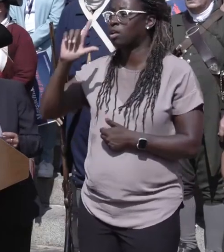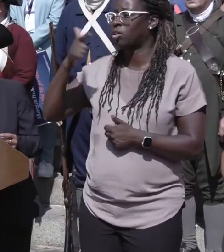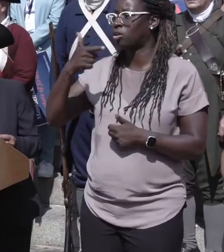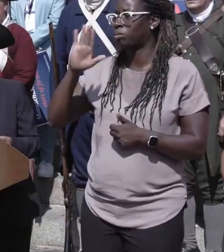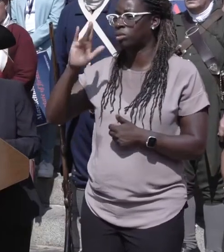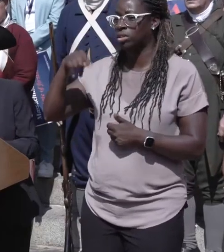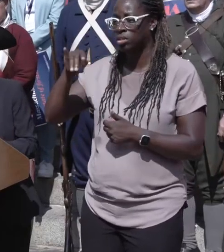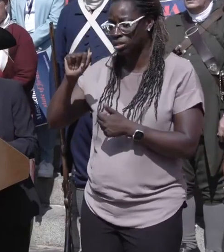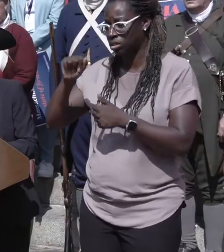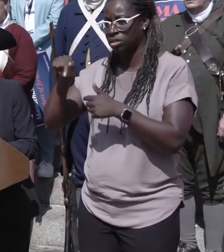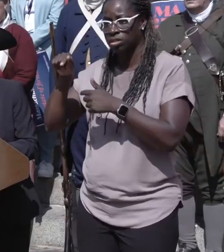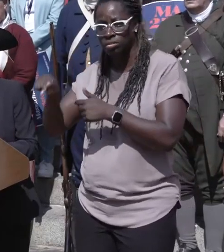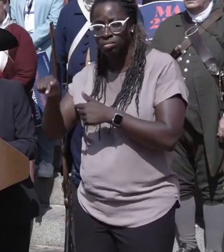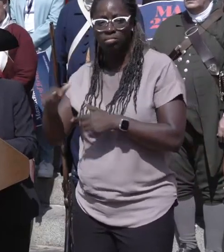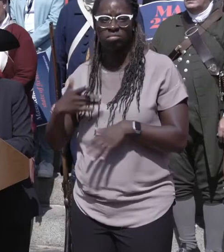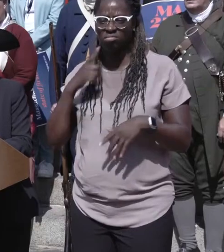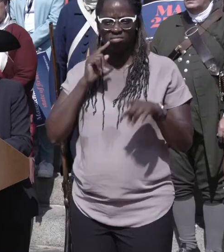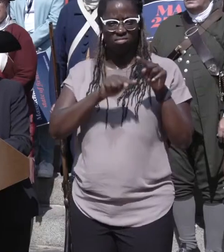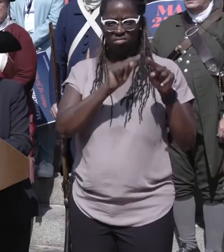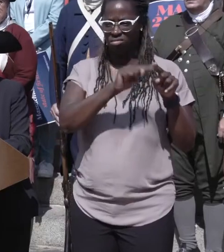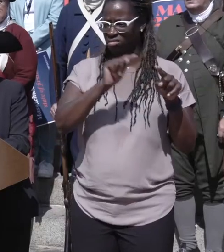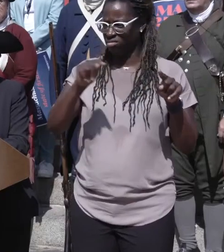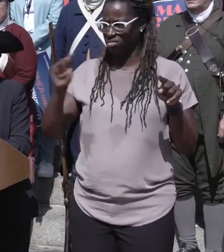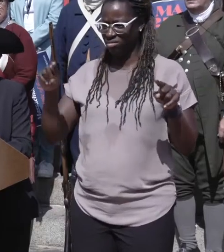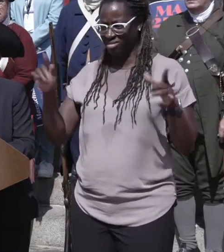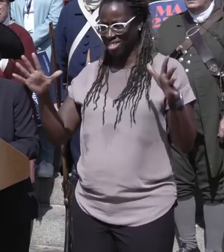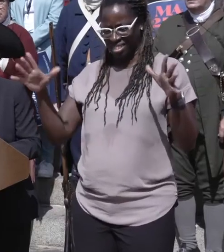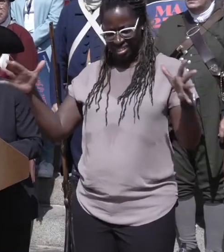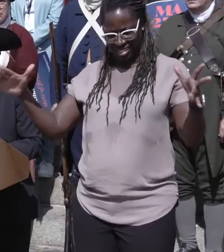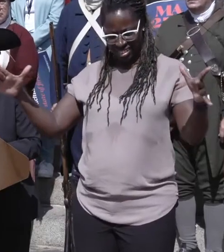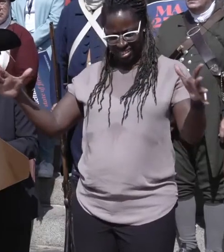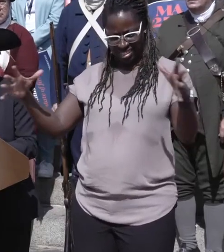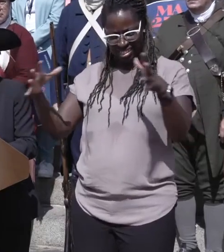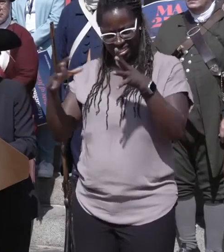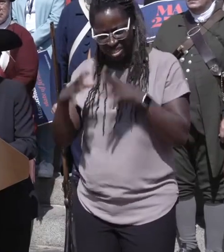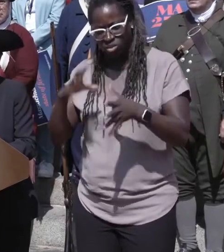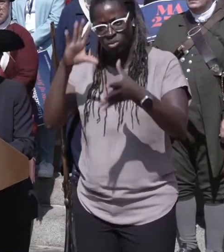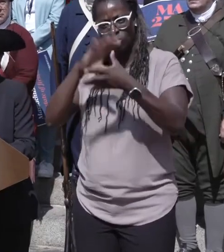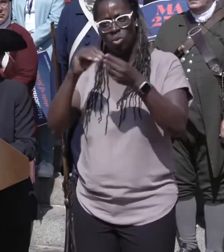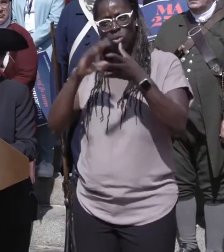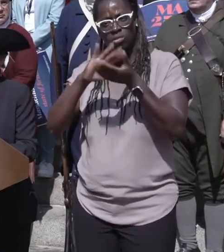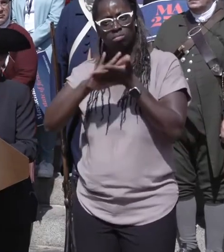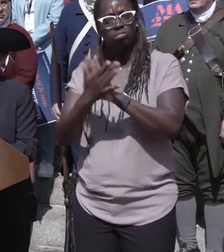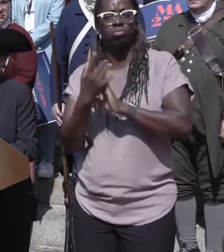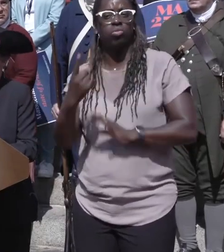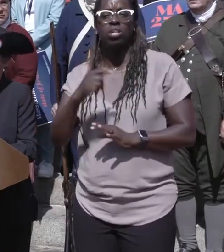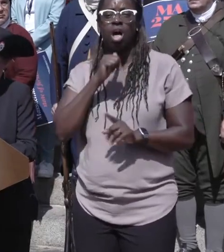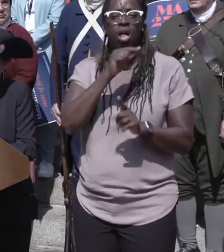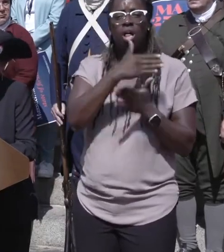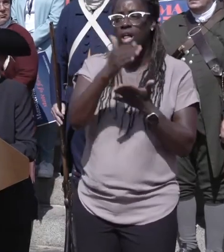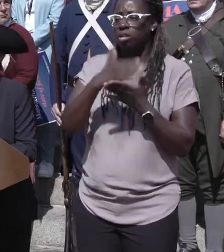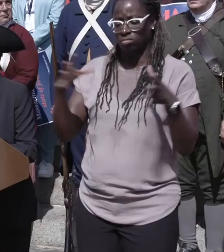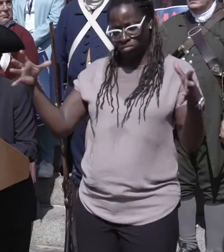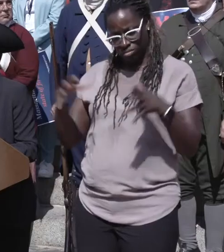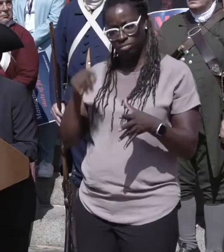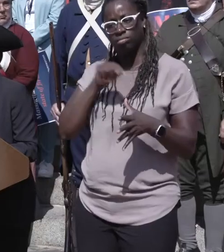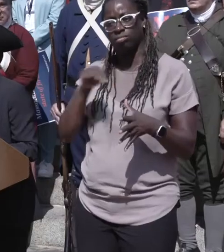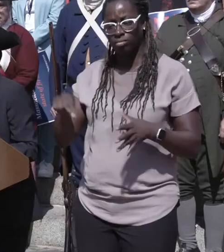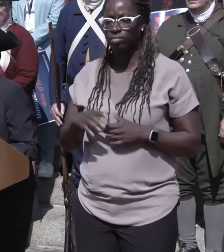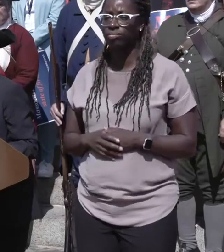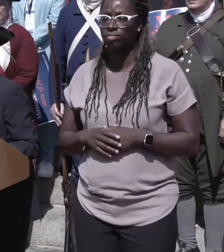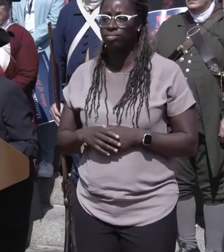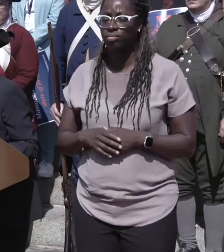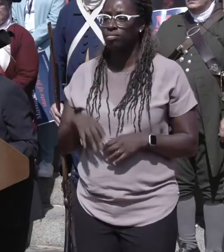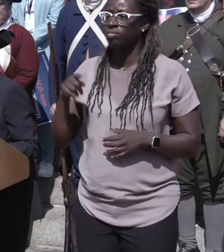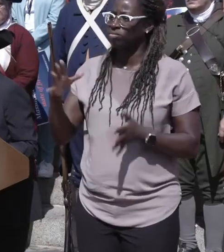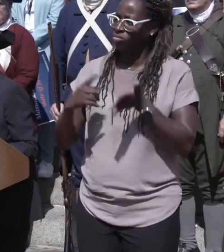our nation. The anniversary offers so many points of reflection and pride for Massachusetts. I personally like